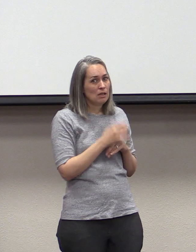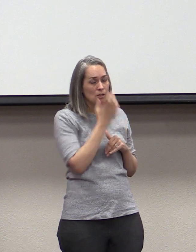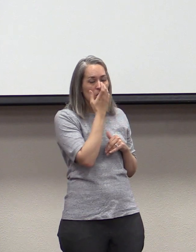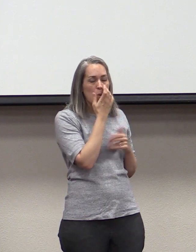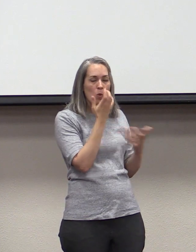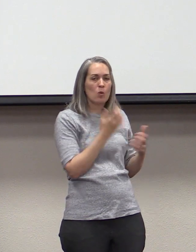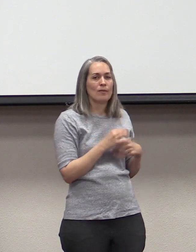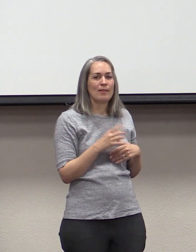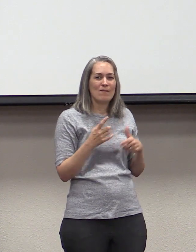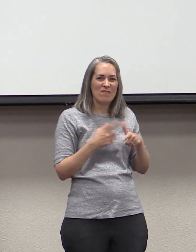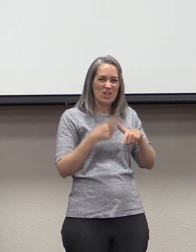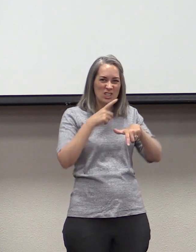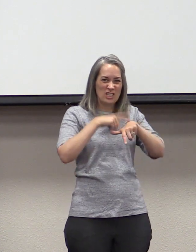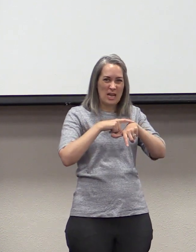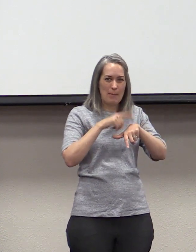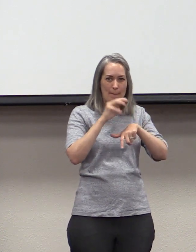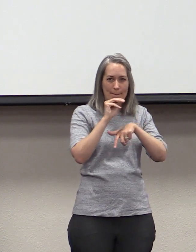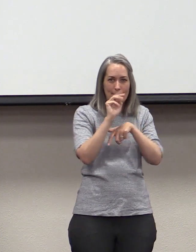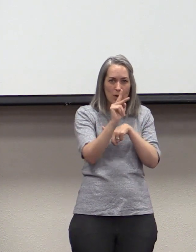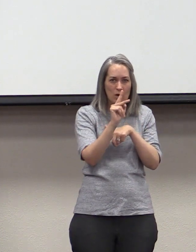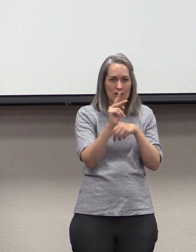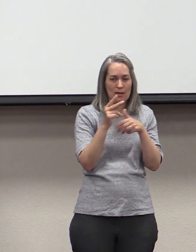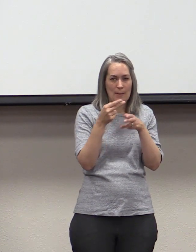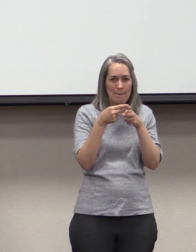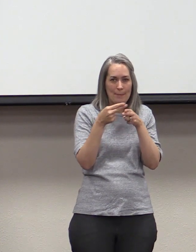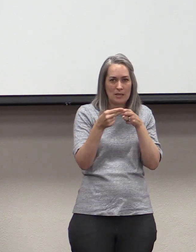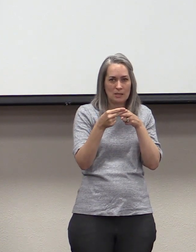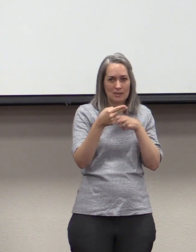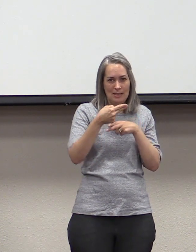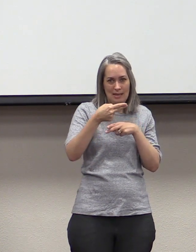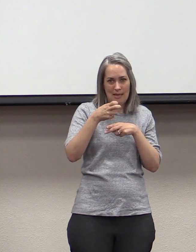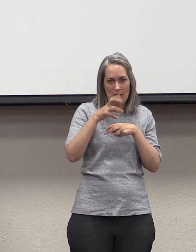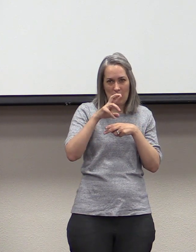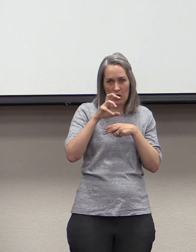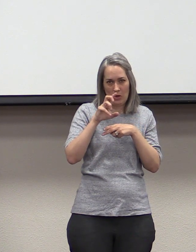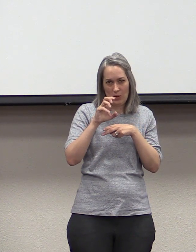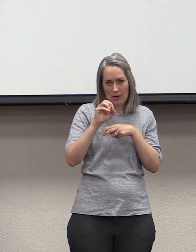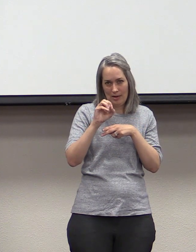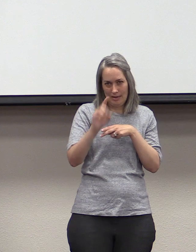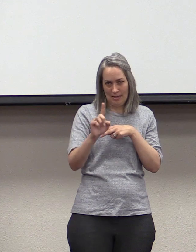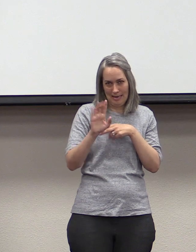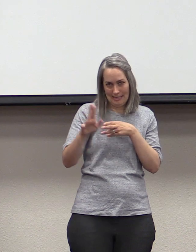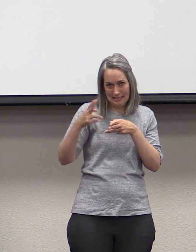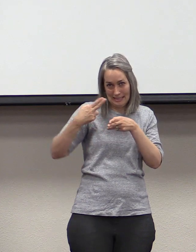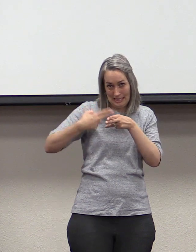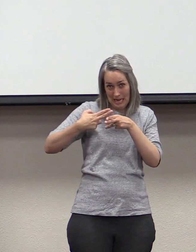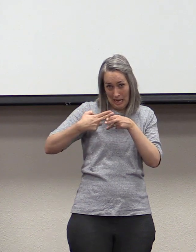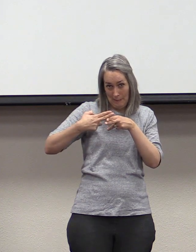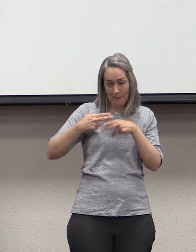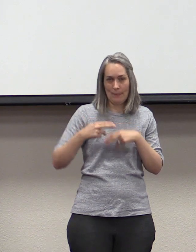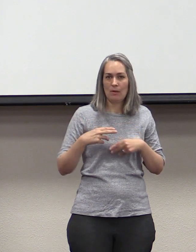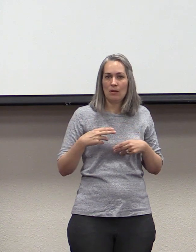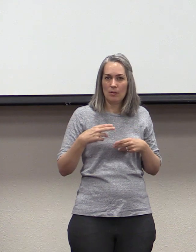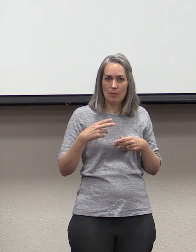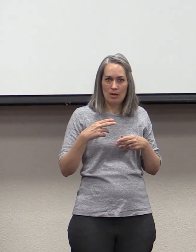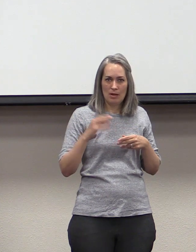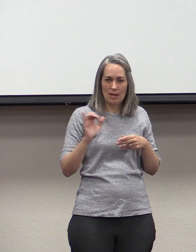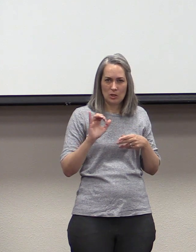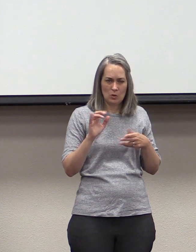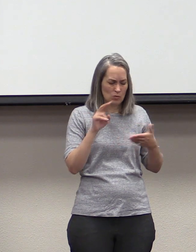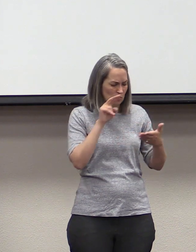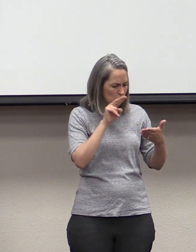kind of the first time that Mark mentions Herod by name. But if you look through,